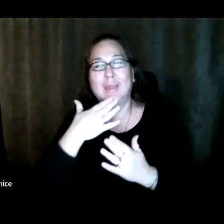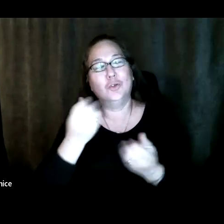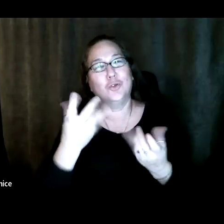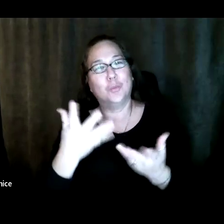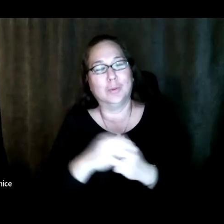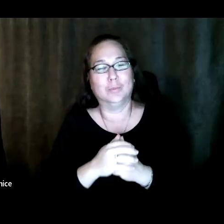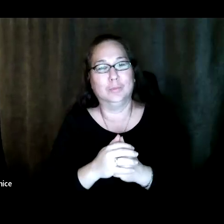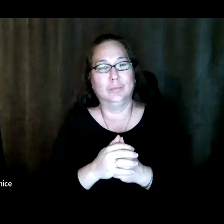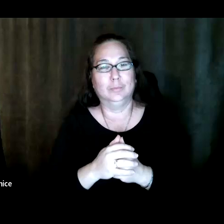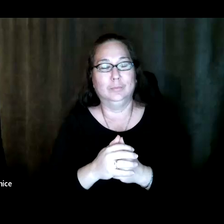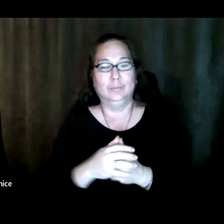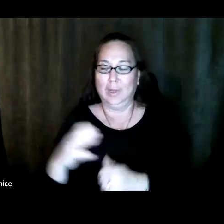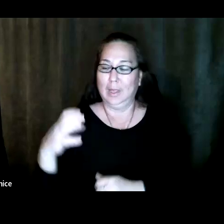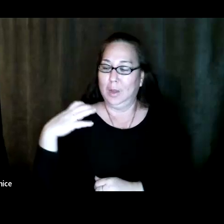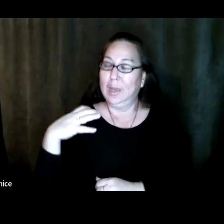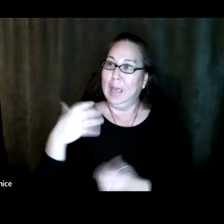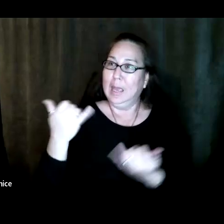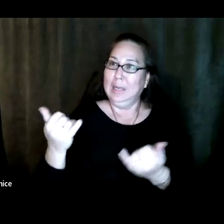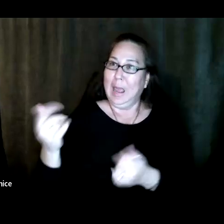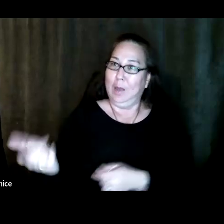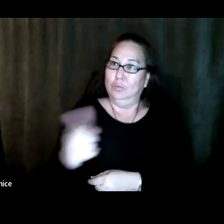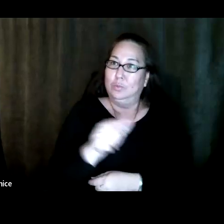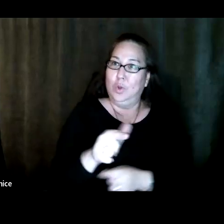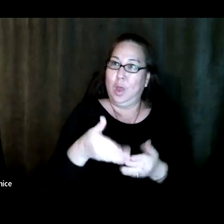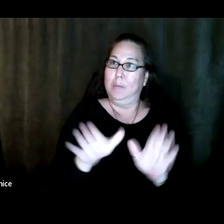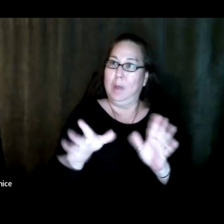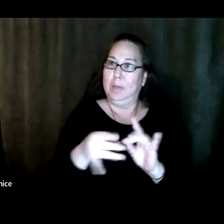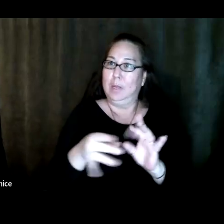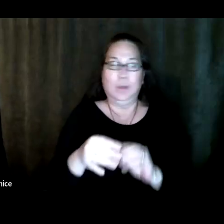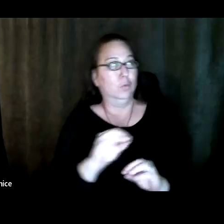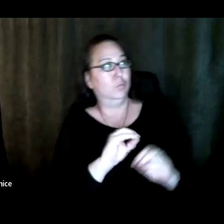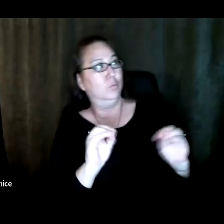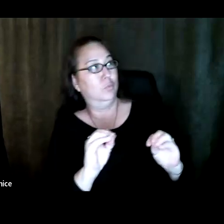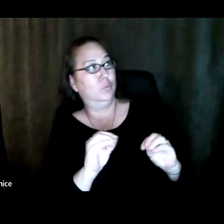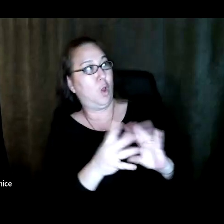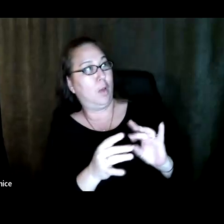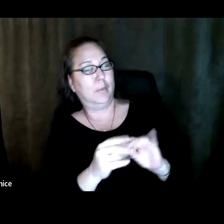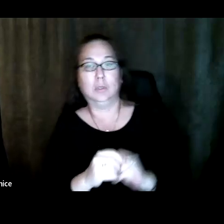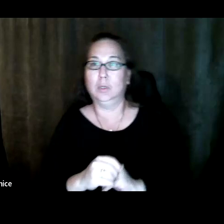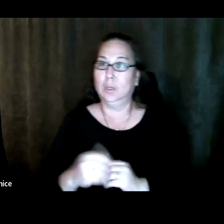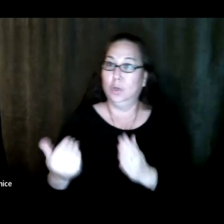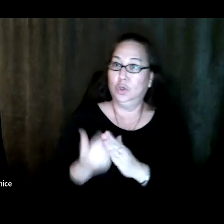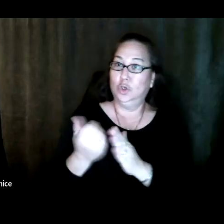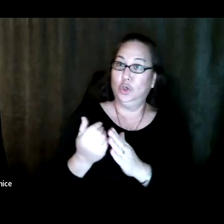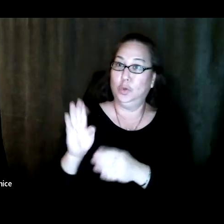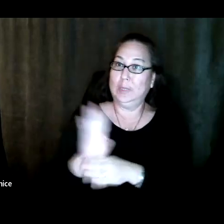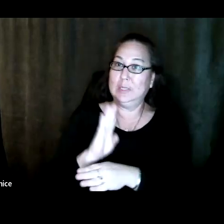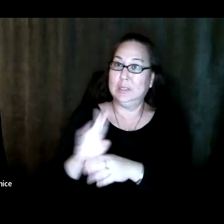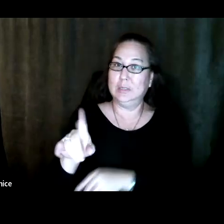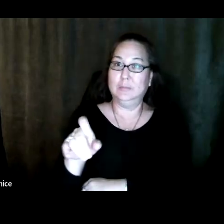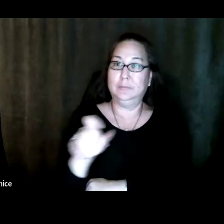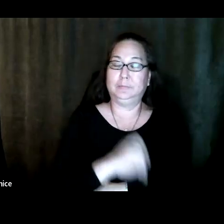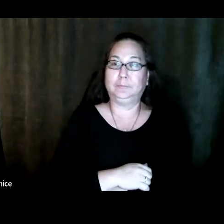We'll now return to public comment. Ms. Parvex? No public comments. Thanks. Any new business?